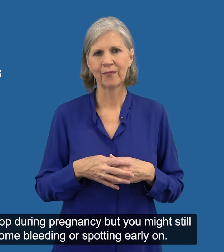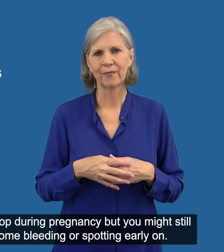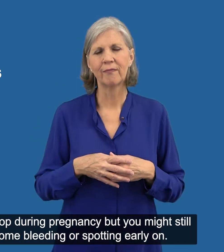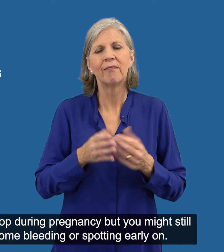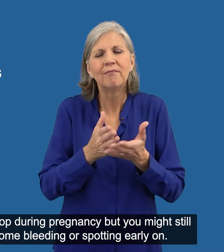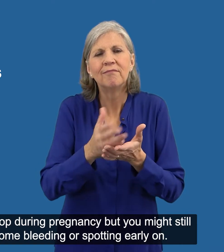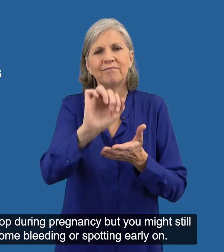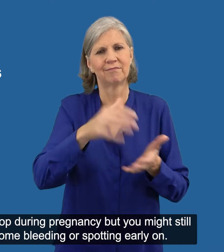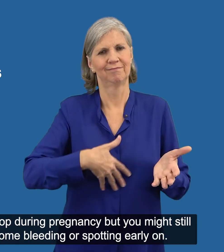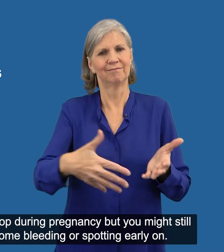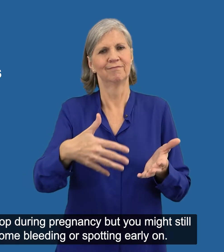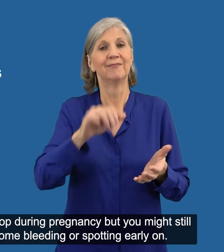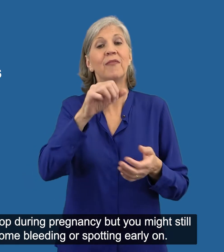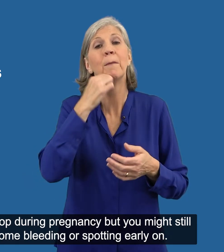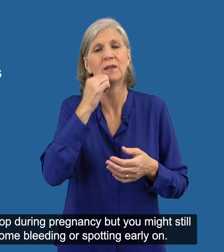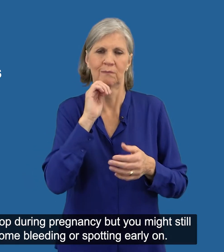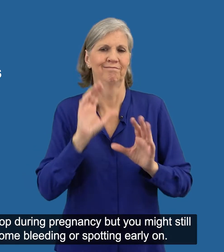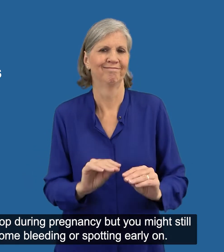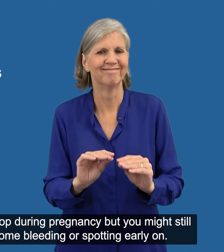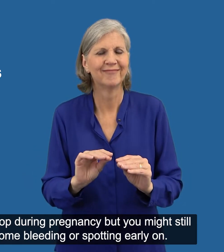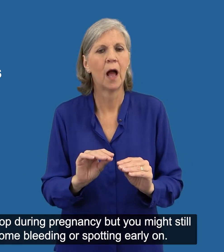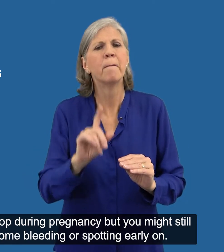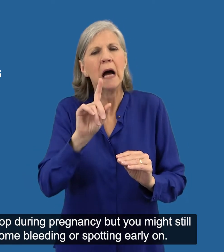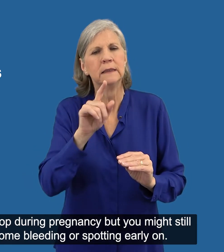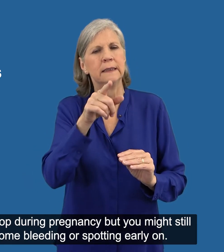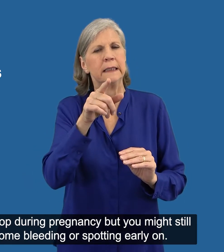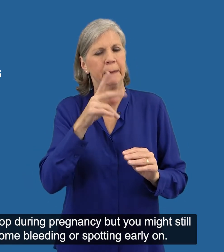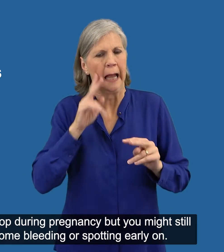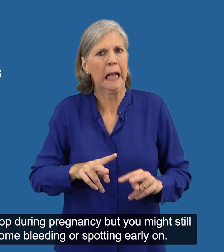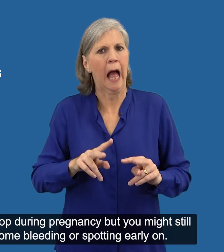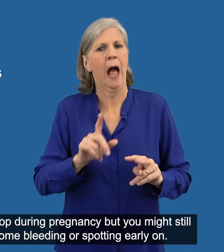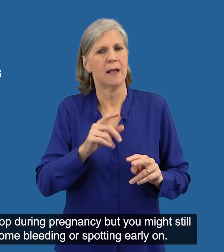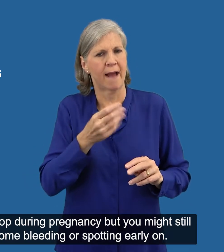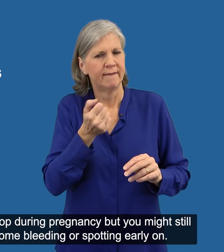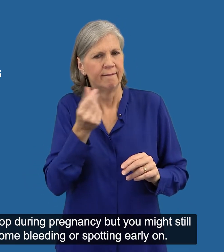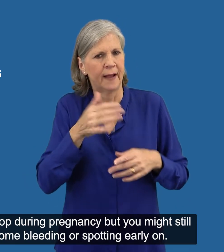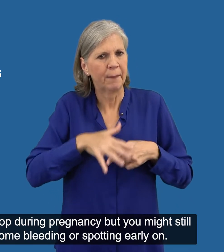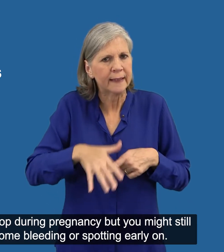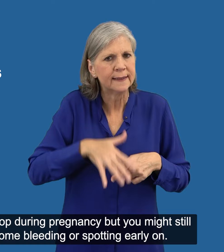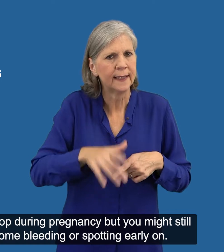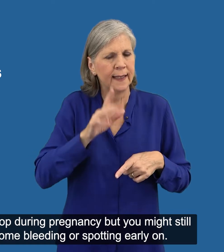Your period will stop during pregnancy, but you might still experience some bleeding or spotting early on.